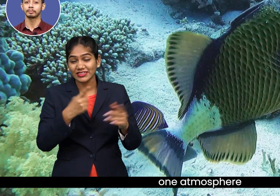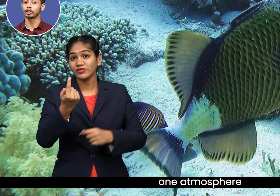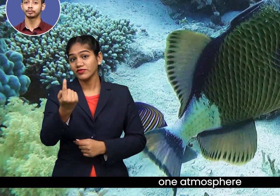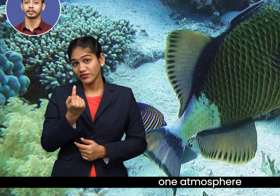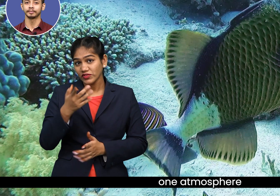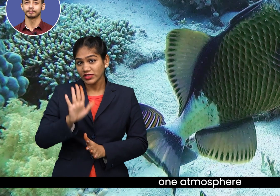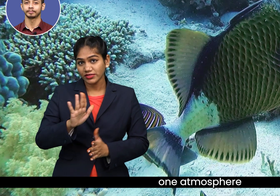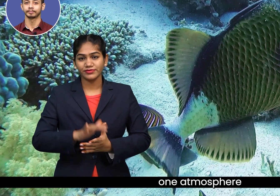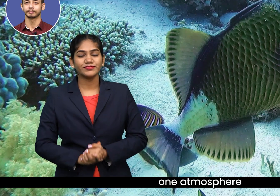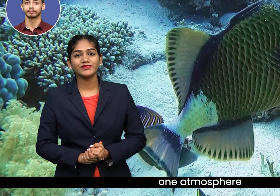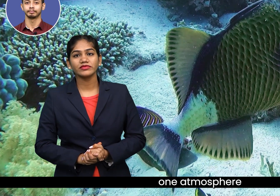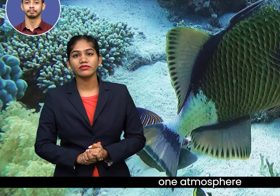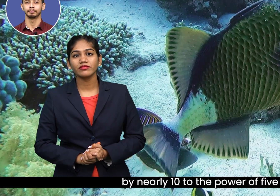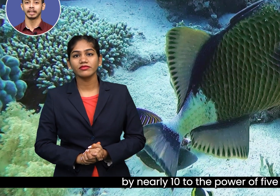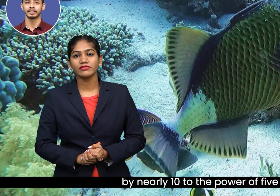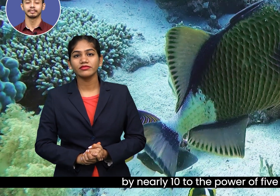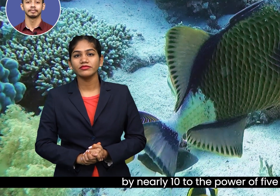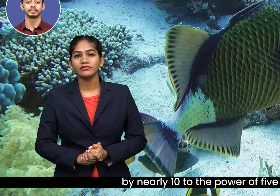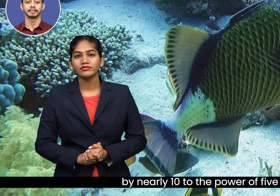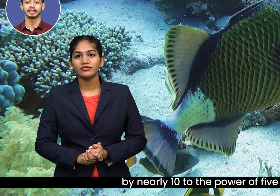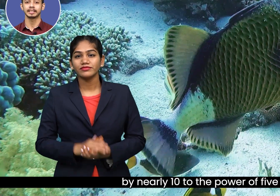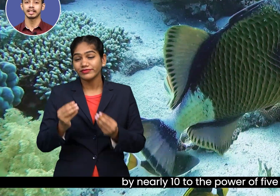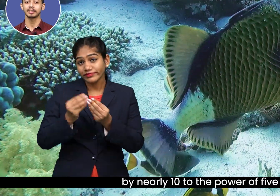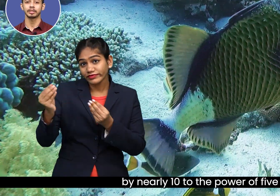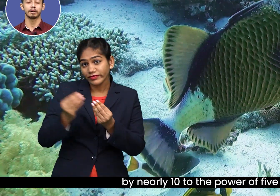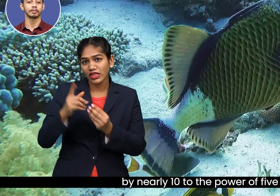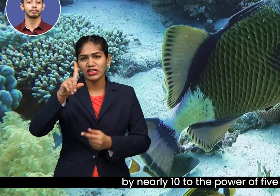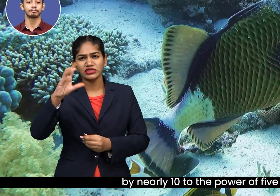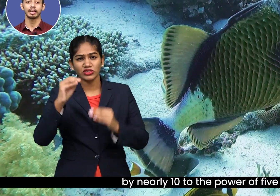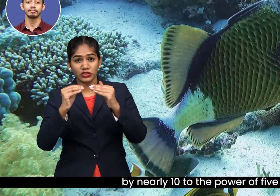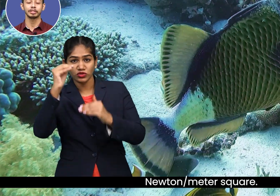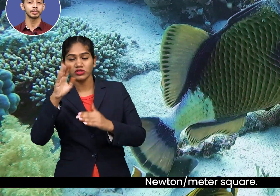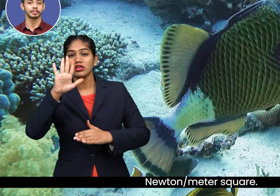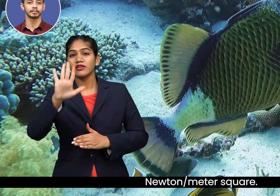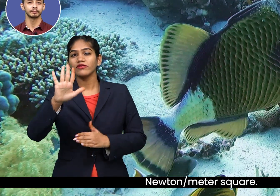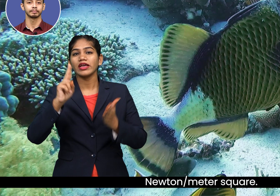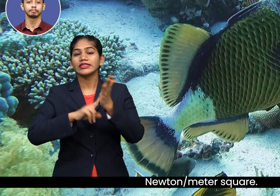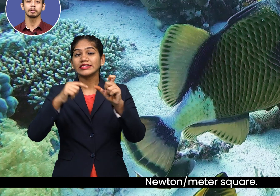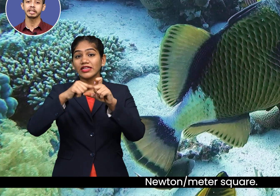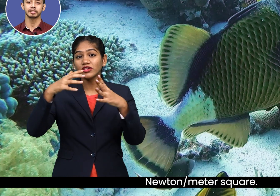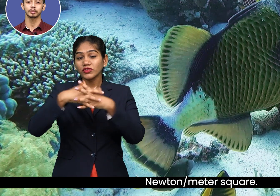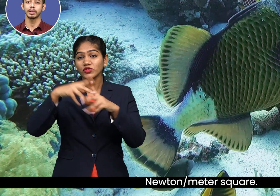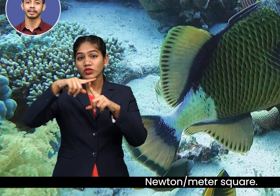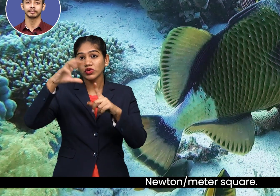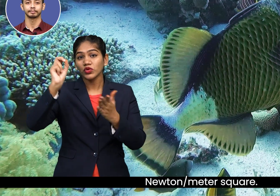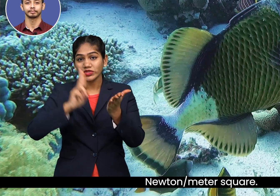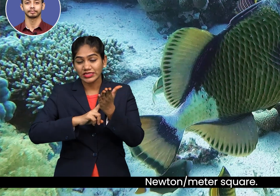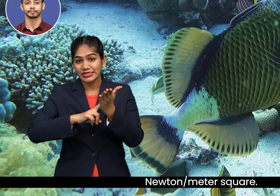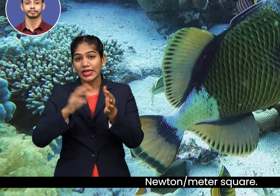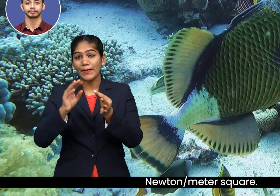1 atmosphere by nearly 10 to the power of 5 Newton per meter